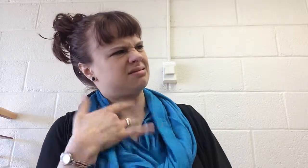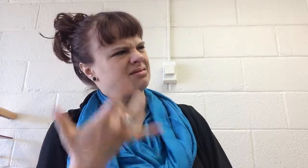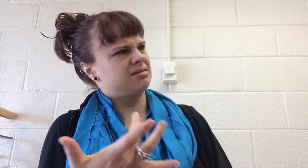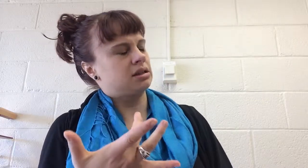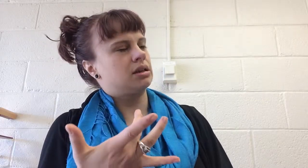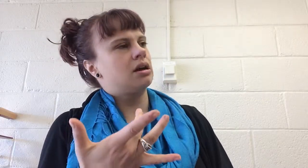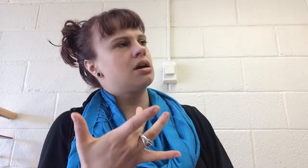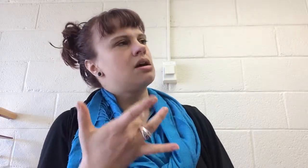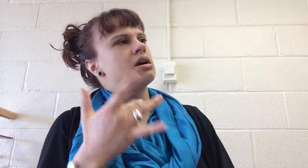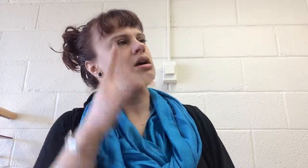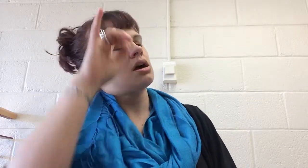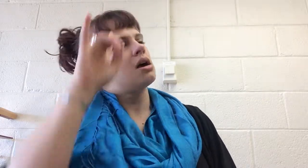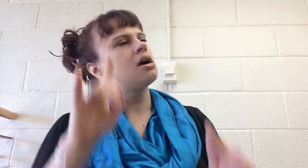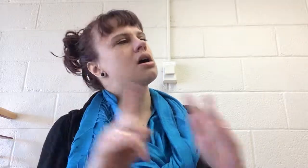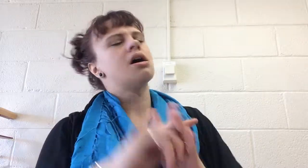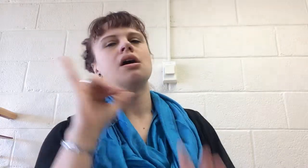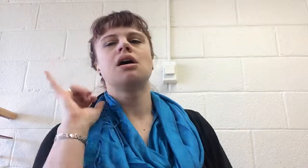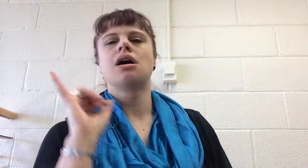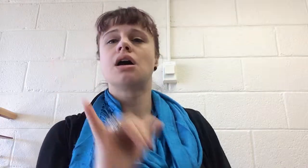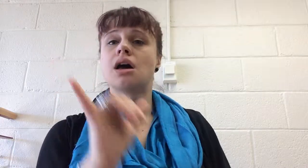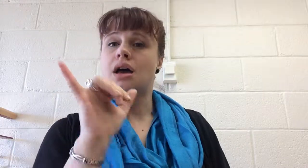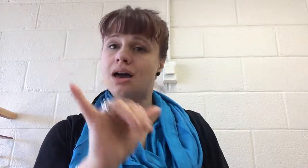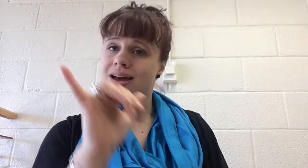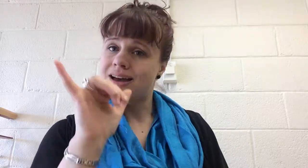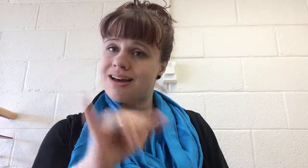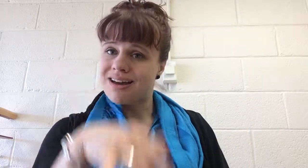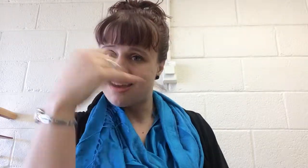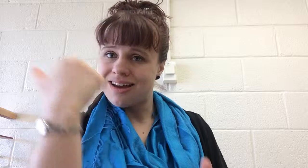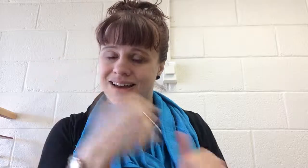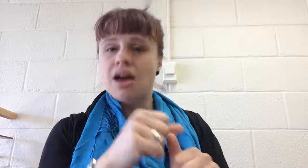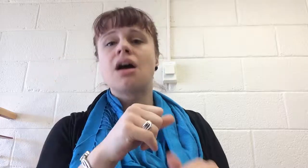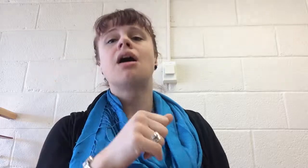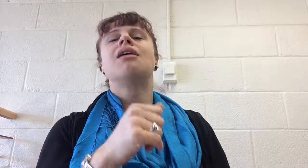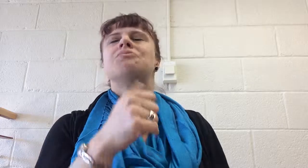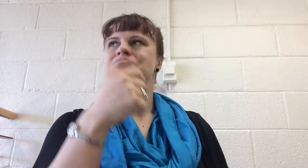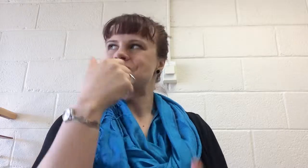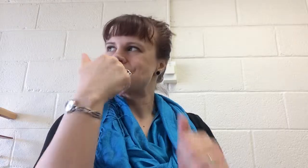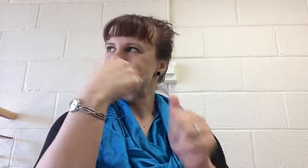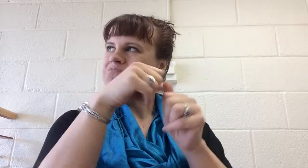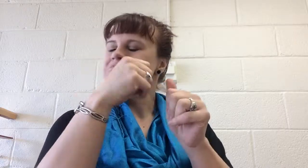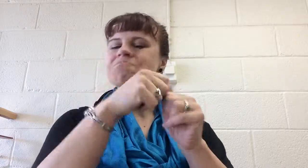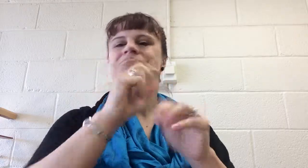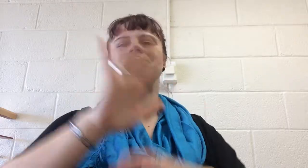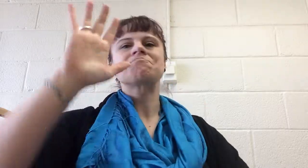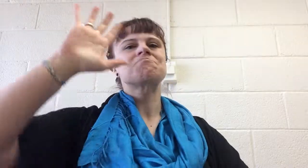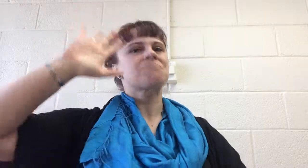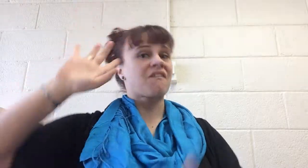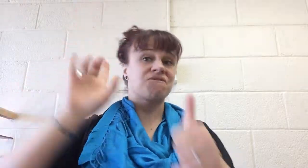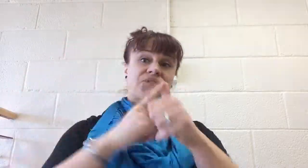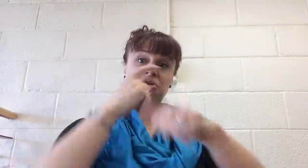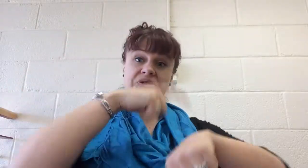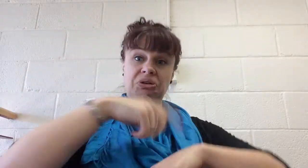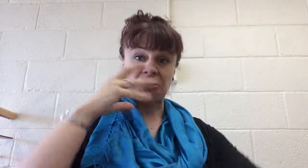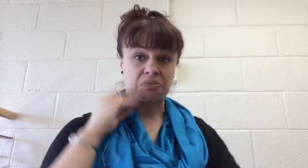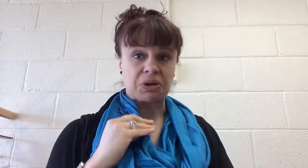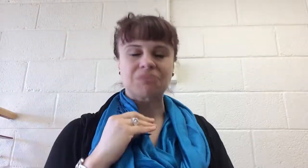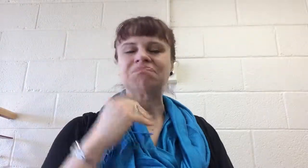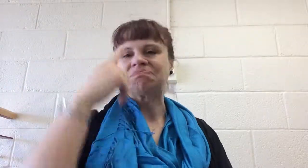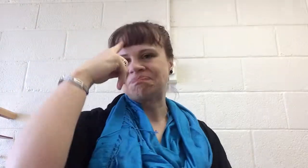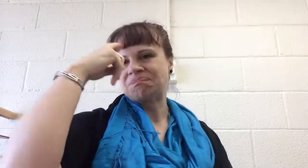me. I remembered a dream I had under anesthesia when I was here for my first procedure. It seems I was laying